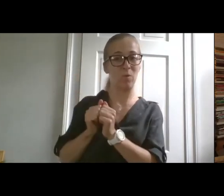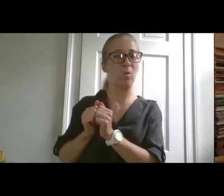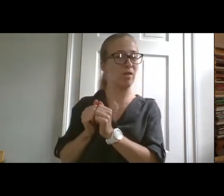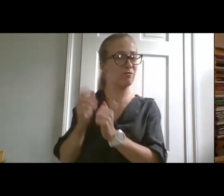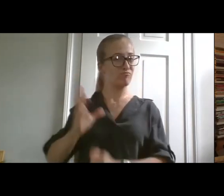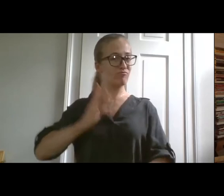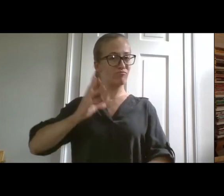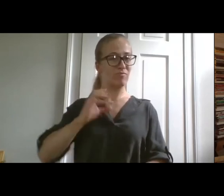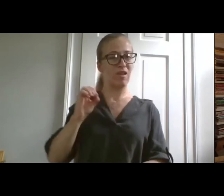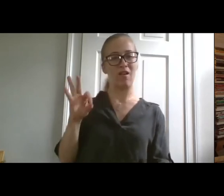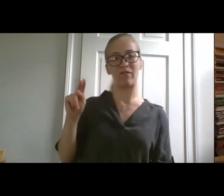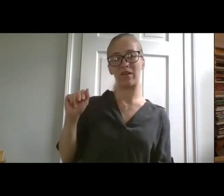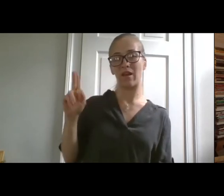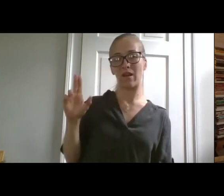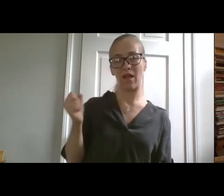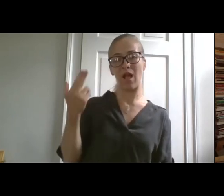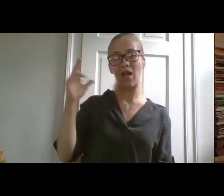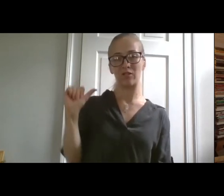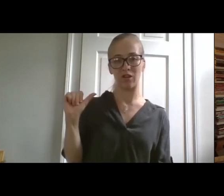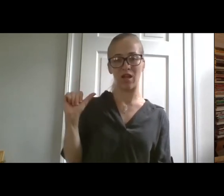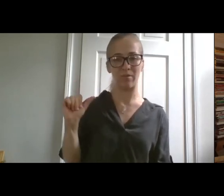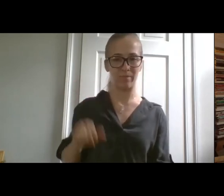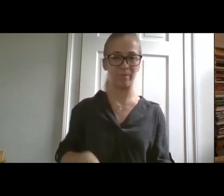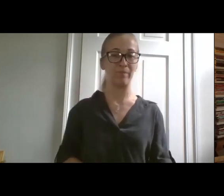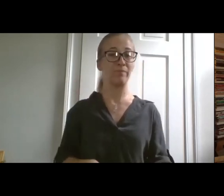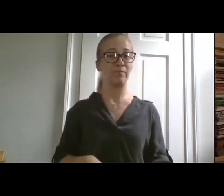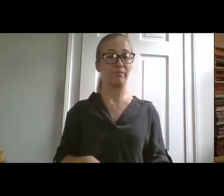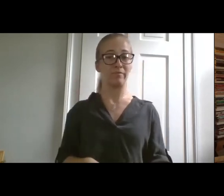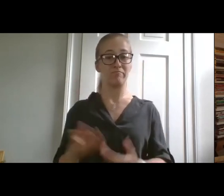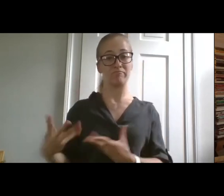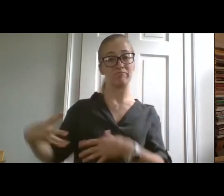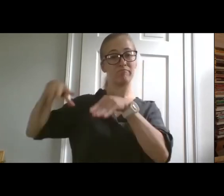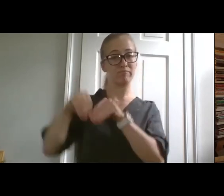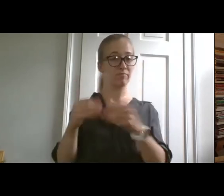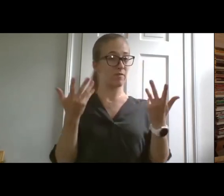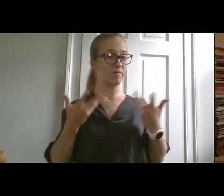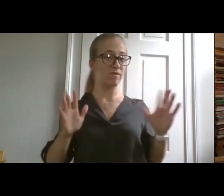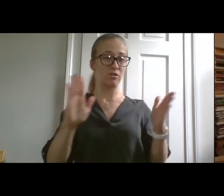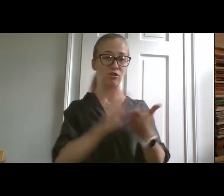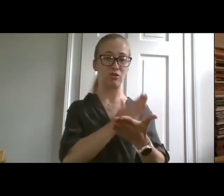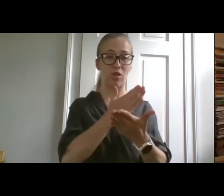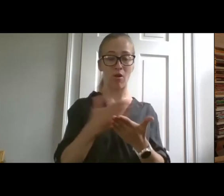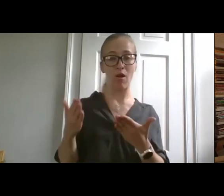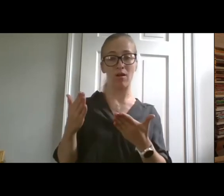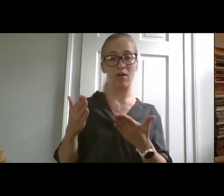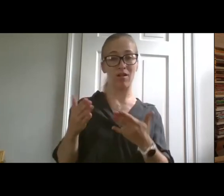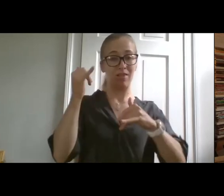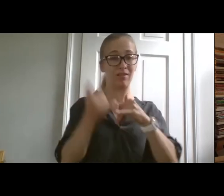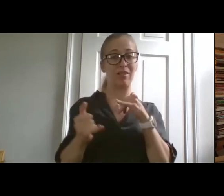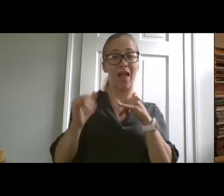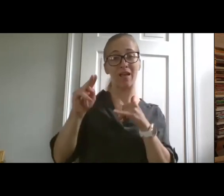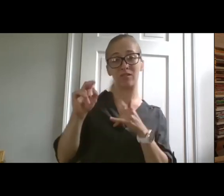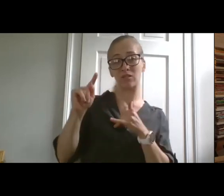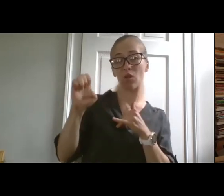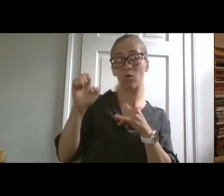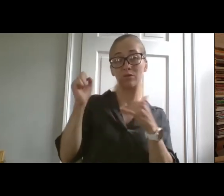a Natasha from Rocky and Bullwinkle. She snaps it shut and we finish the song, holding on to the final note.